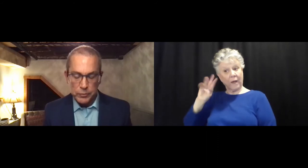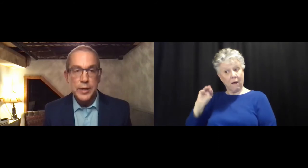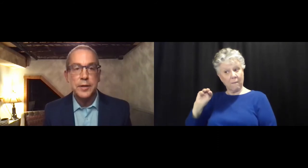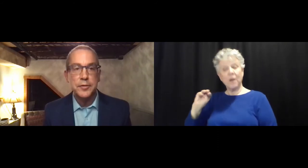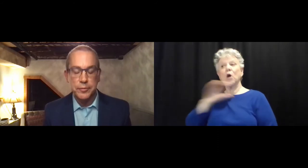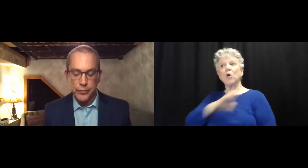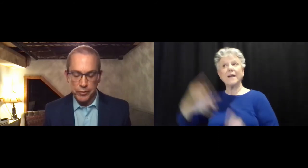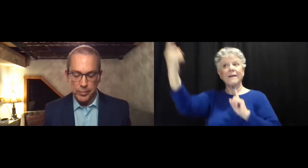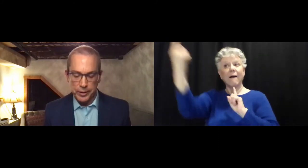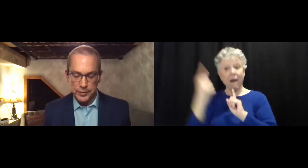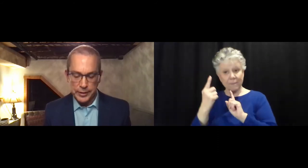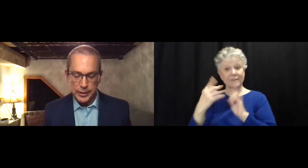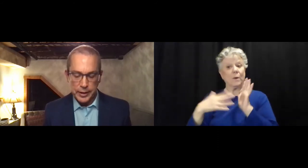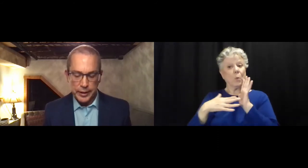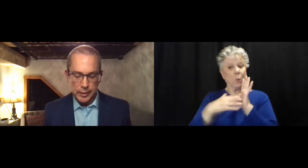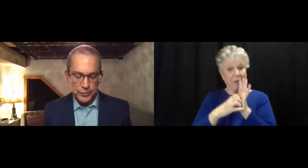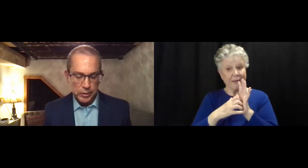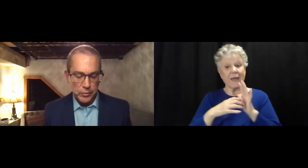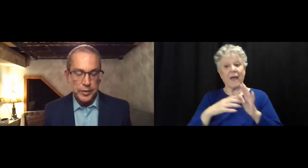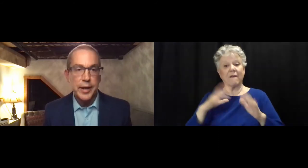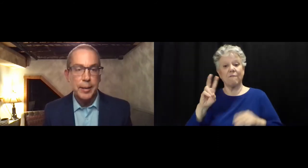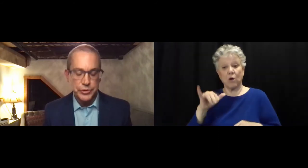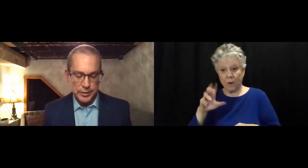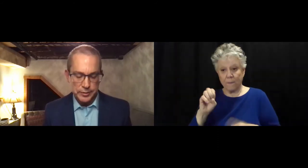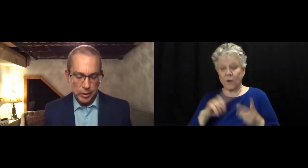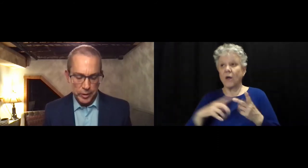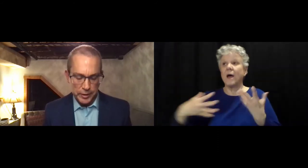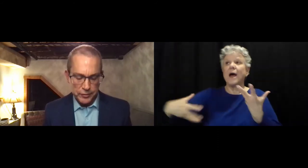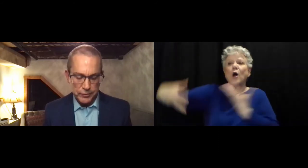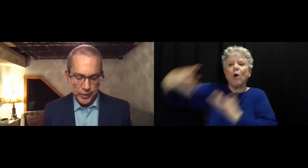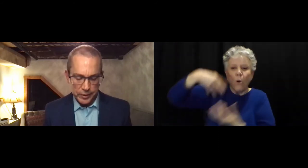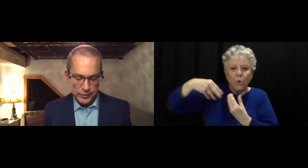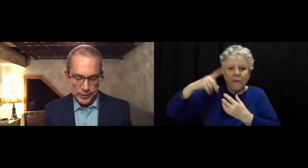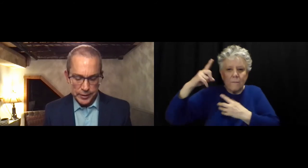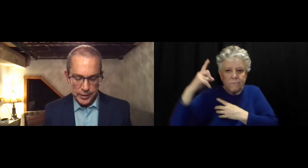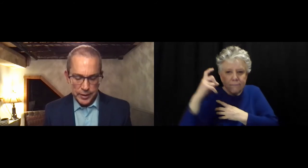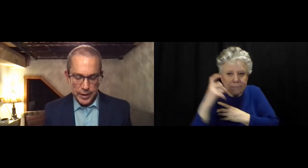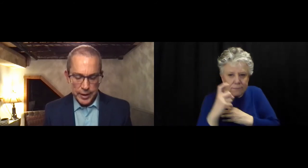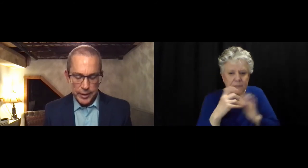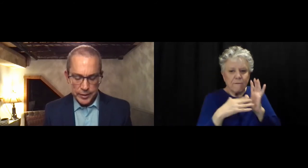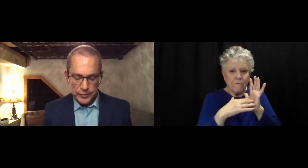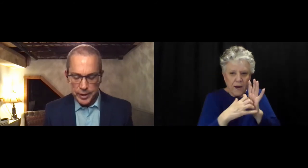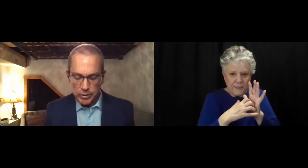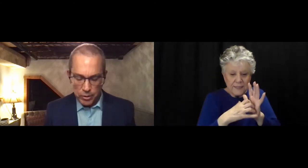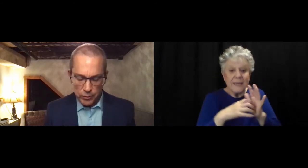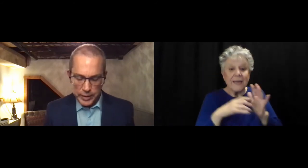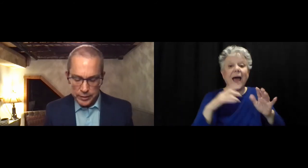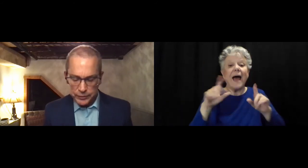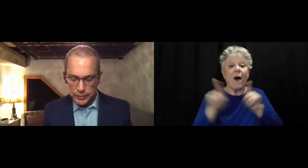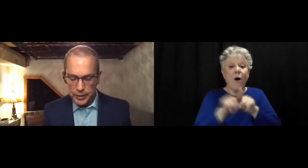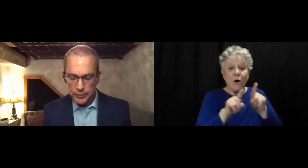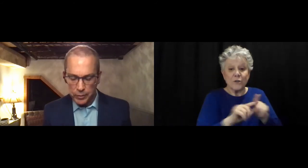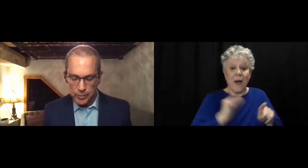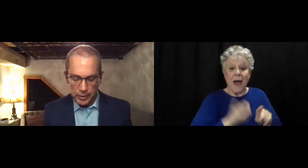us in weakness and vulnerability. He comes cloaked in abject lowliness and frailty. And it is in our own